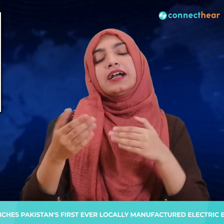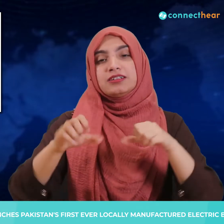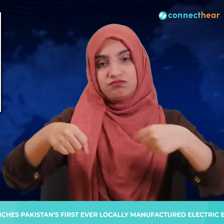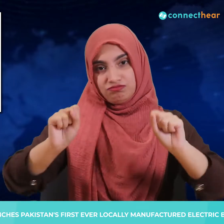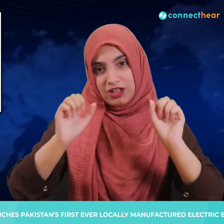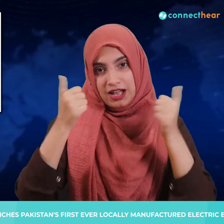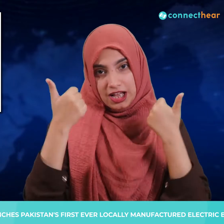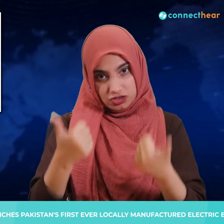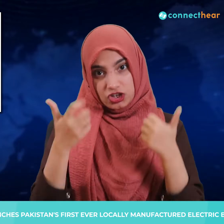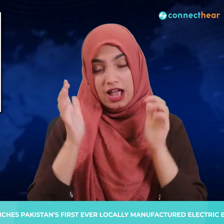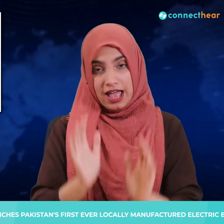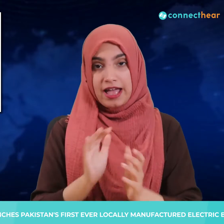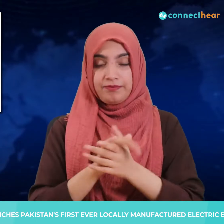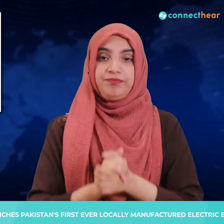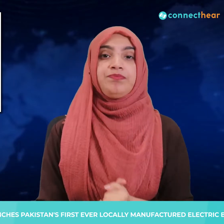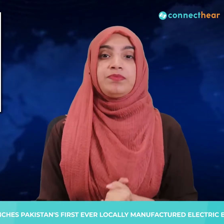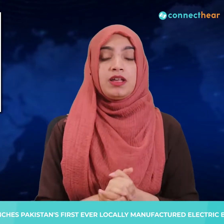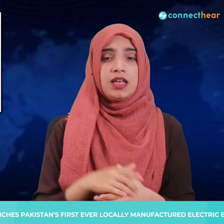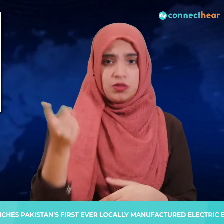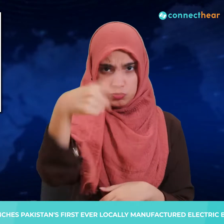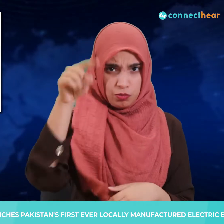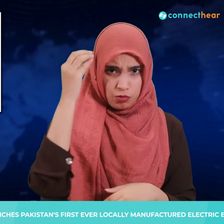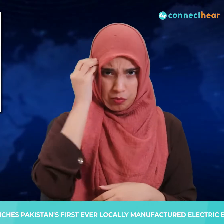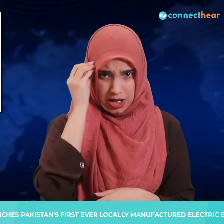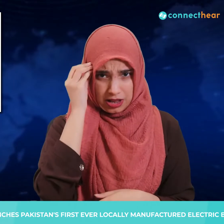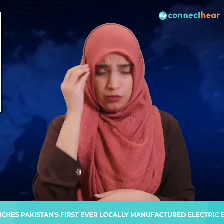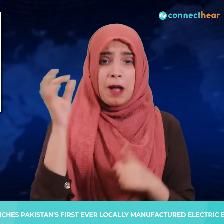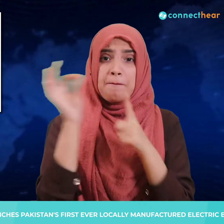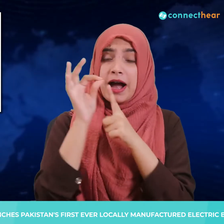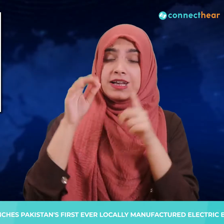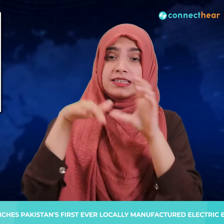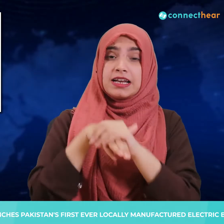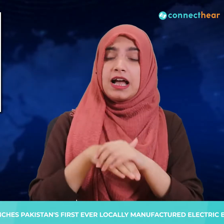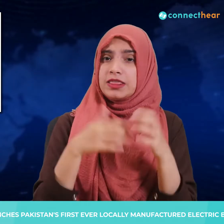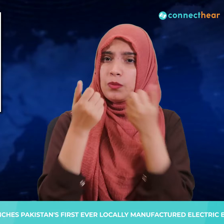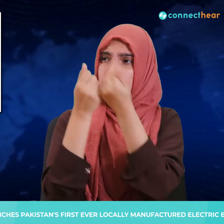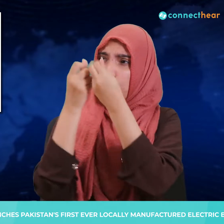that Pakistan was one of the few countries with limited tree cover.